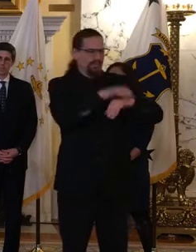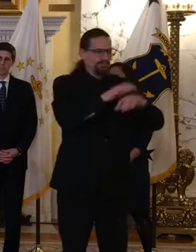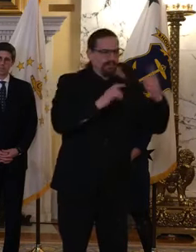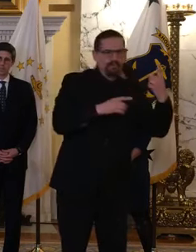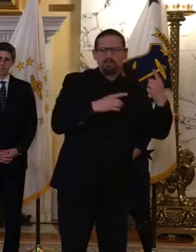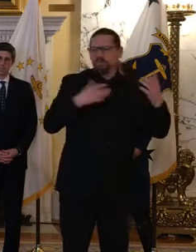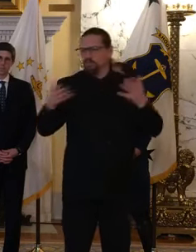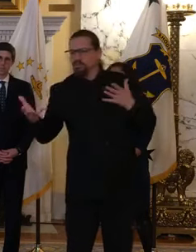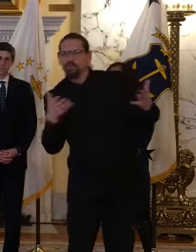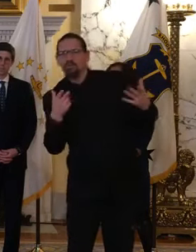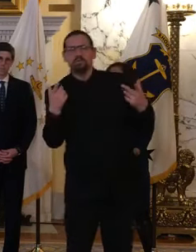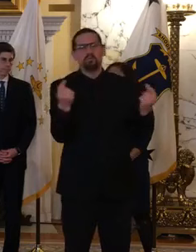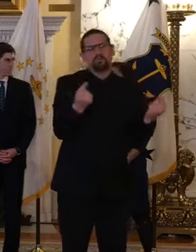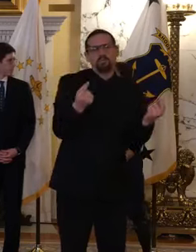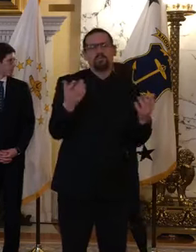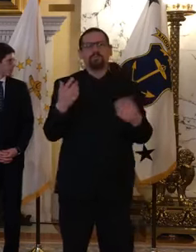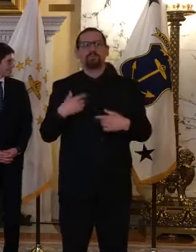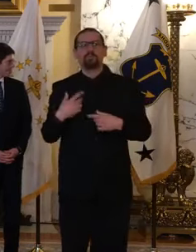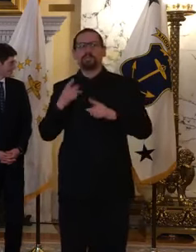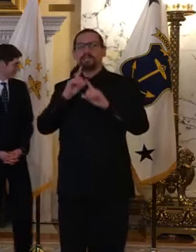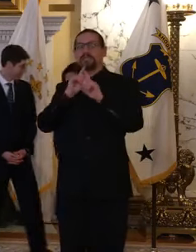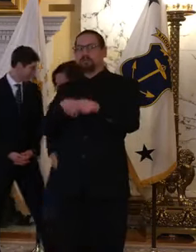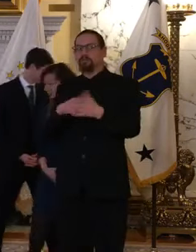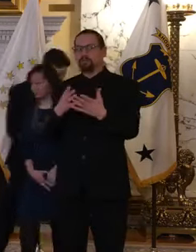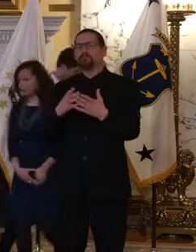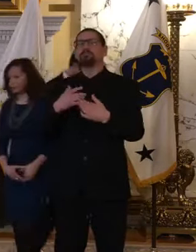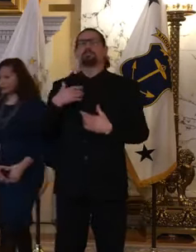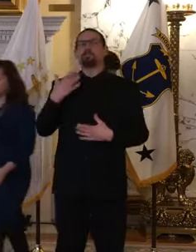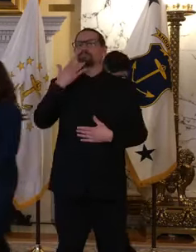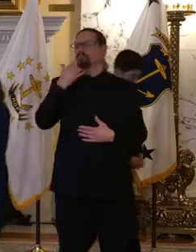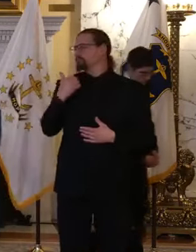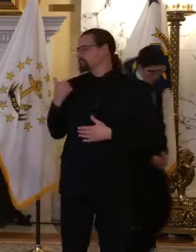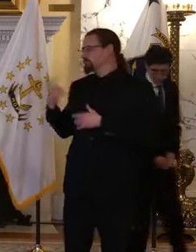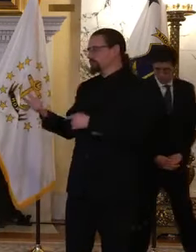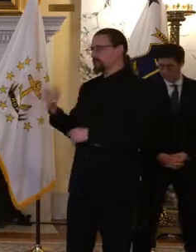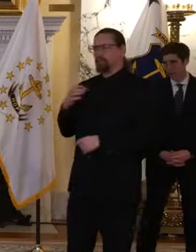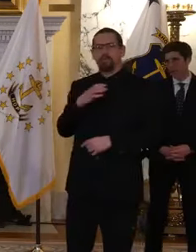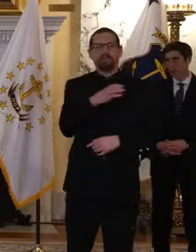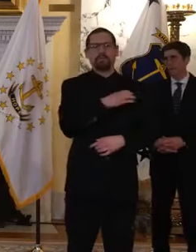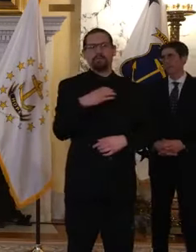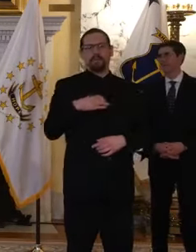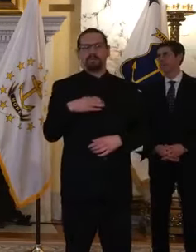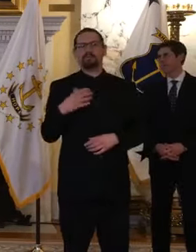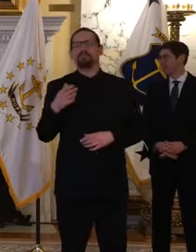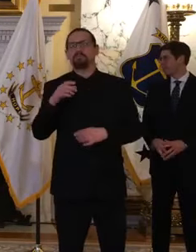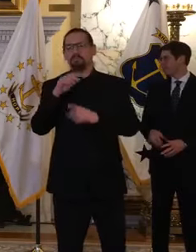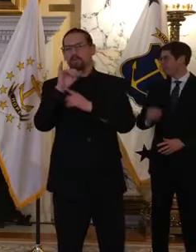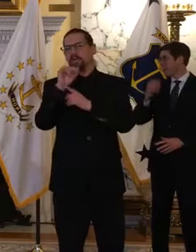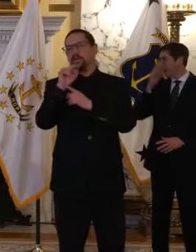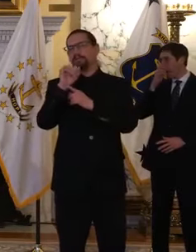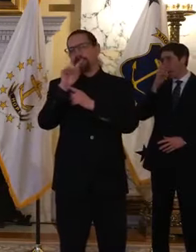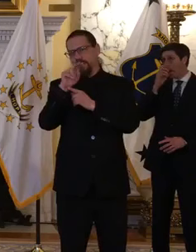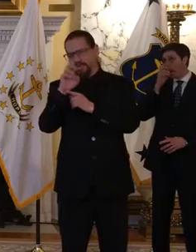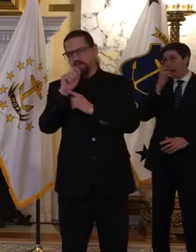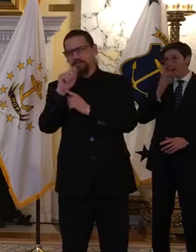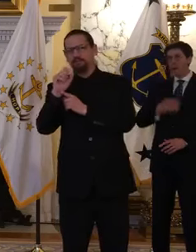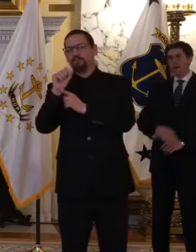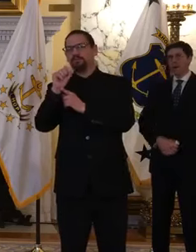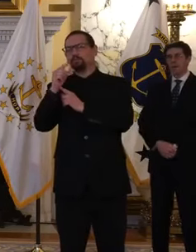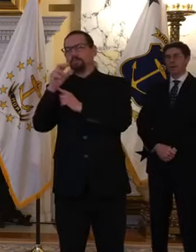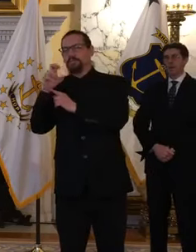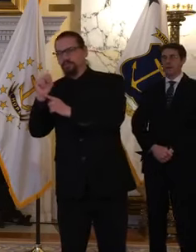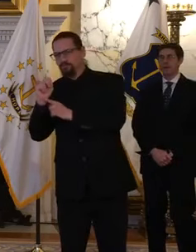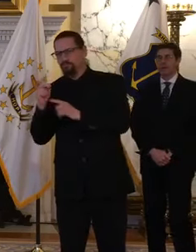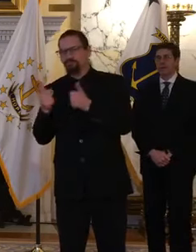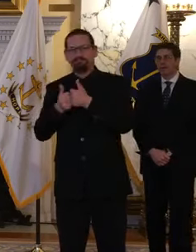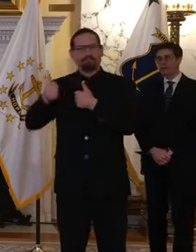and her team for all the hard work they're doing. So all students, including English language learners,